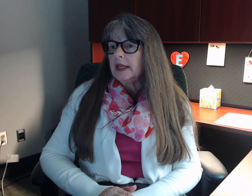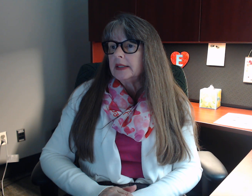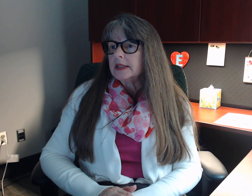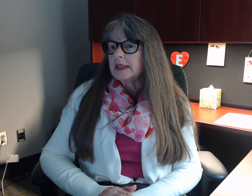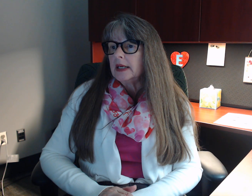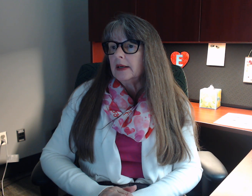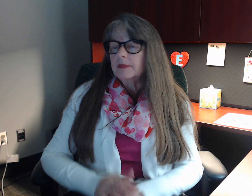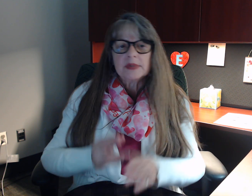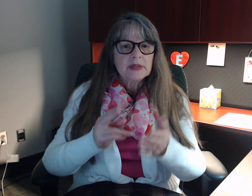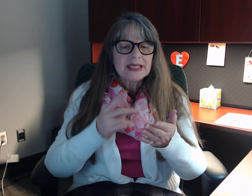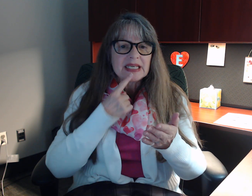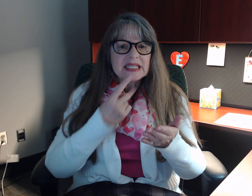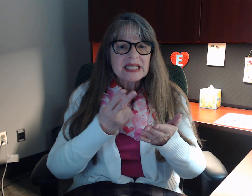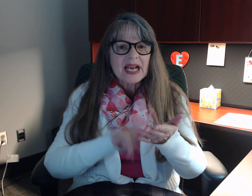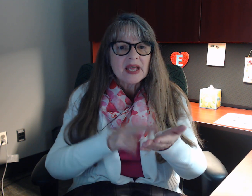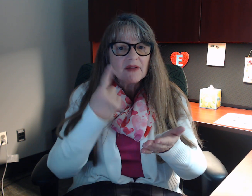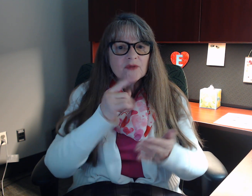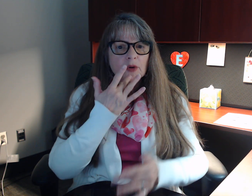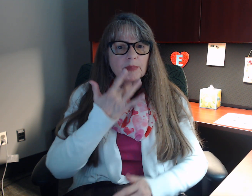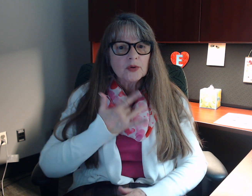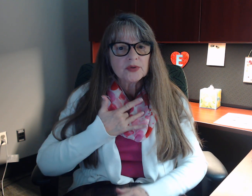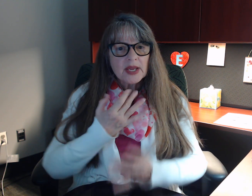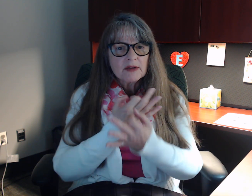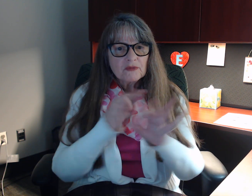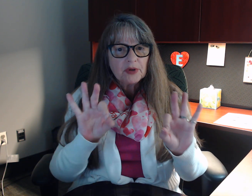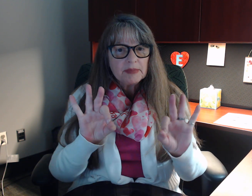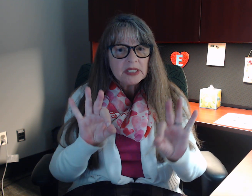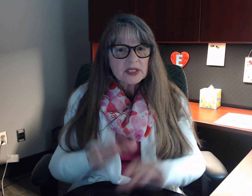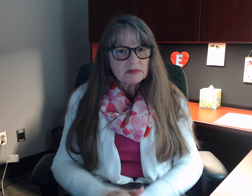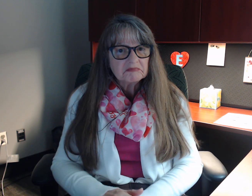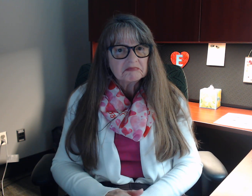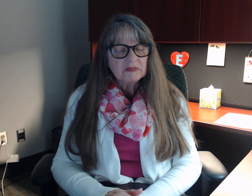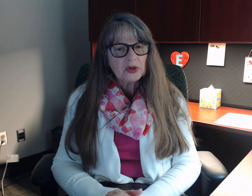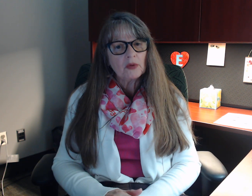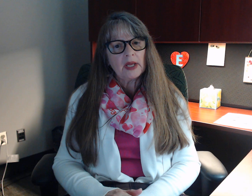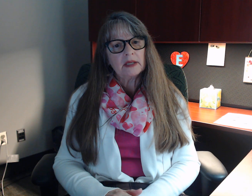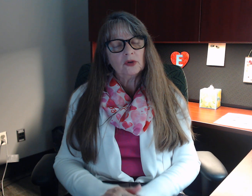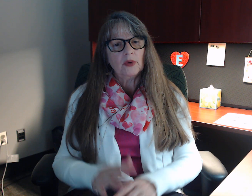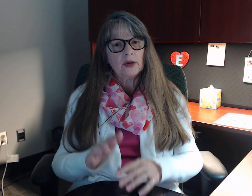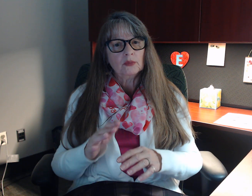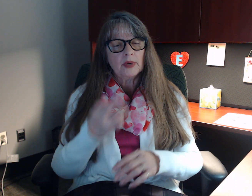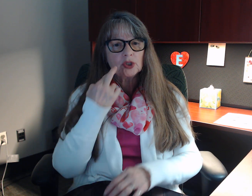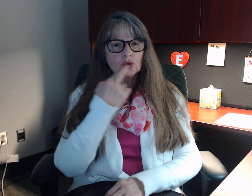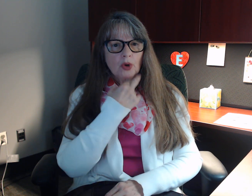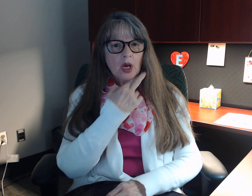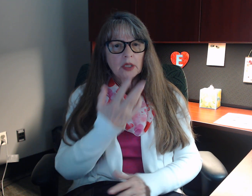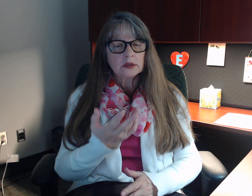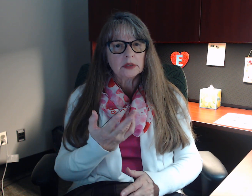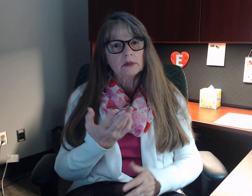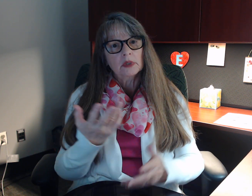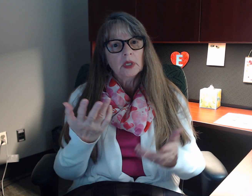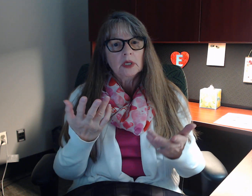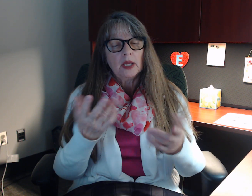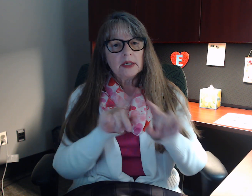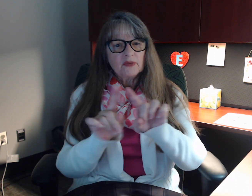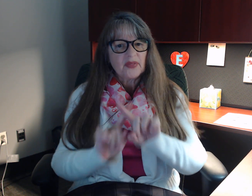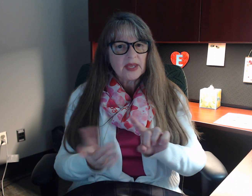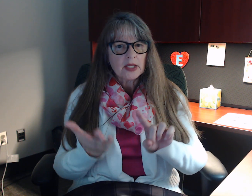And they said sign up for birthday freebies, like, at a restaurant and at different things you